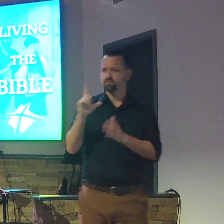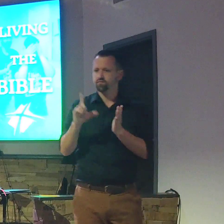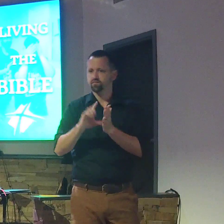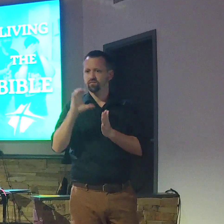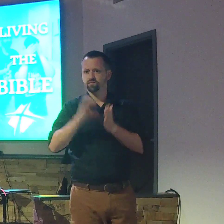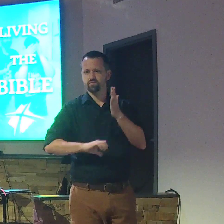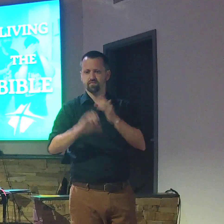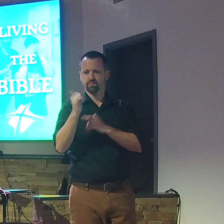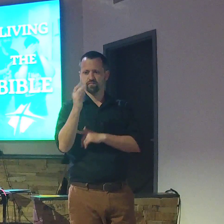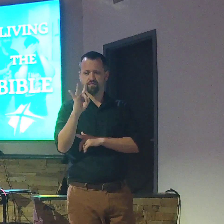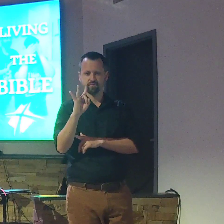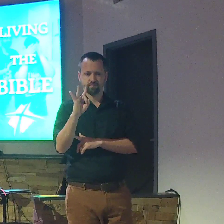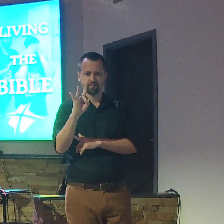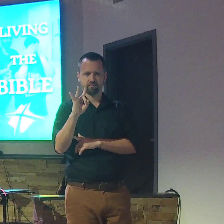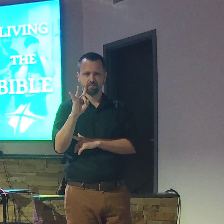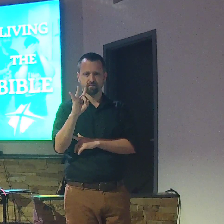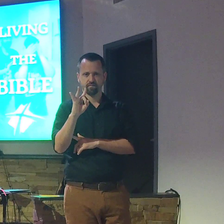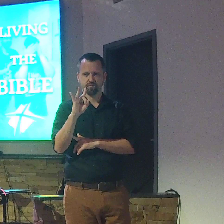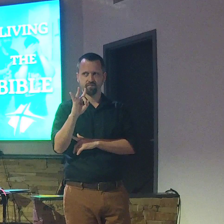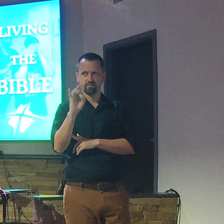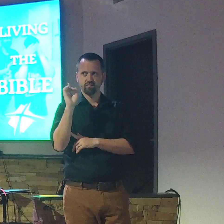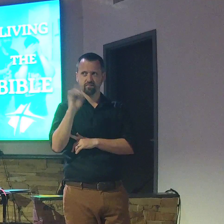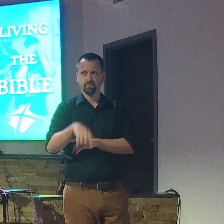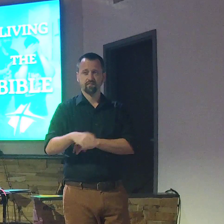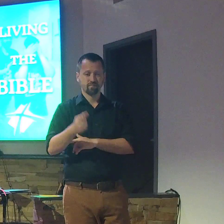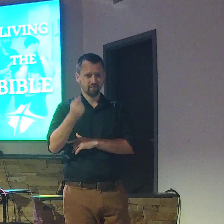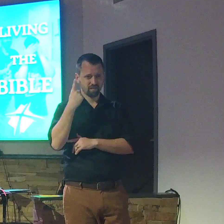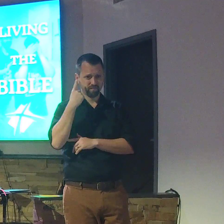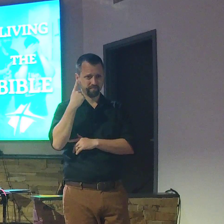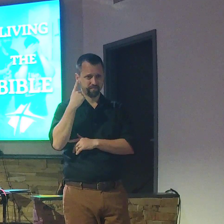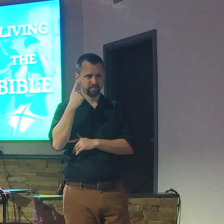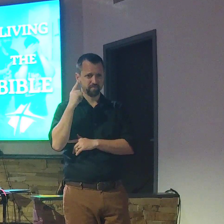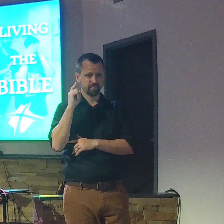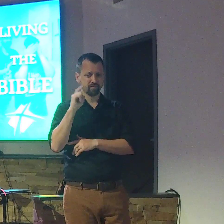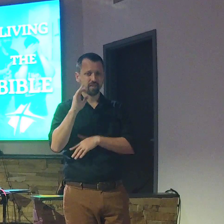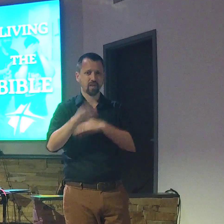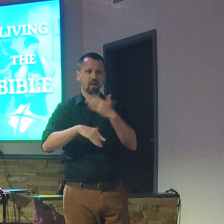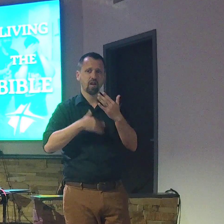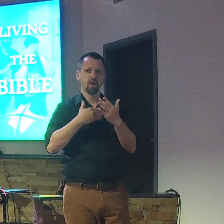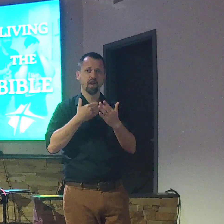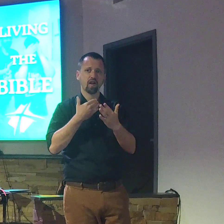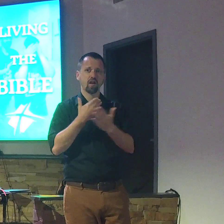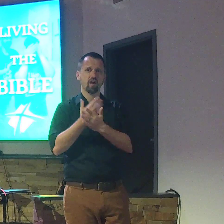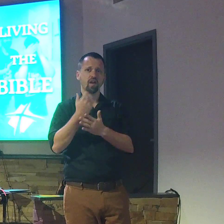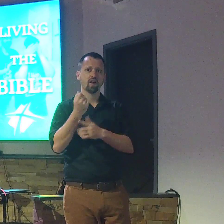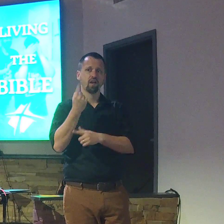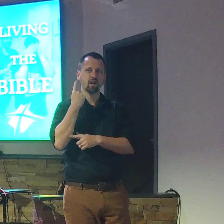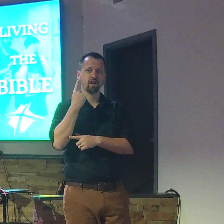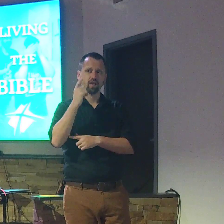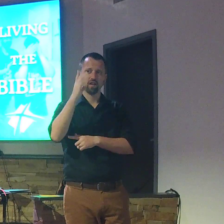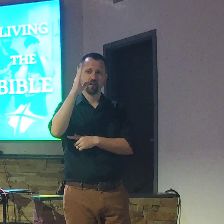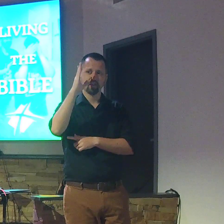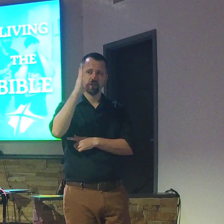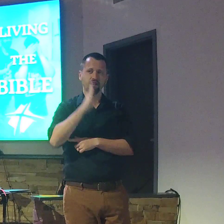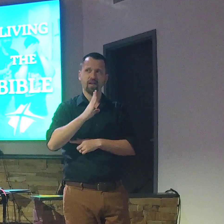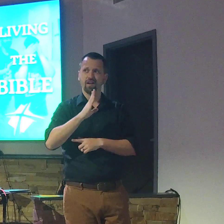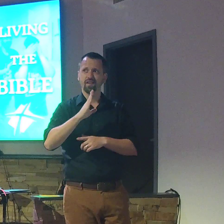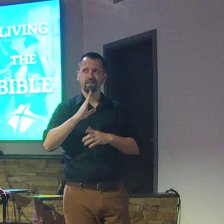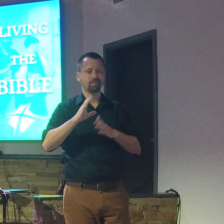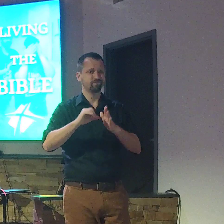18. And we've got to understand that we must all come to the place where we understand that God is not